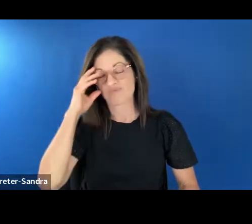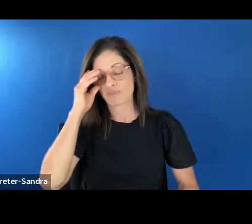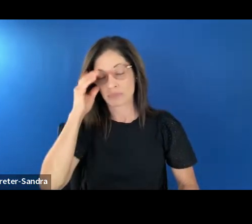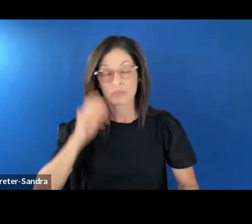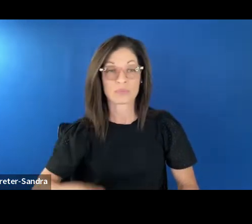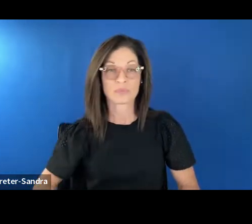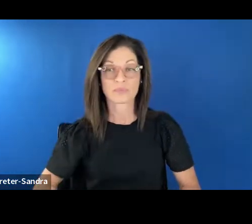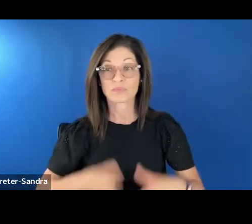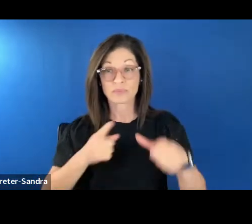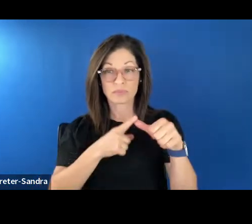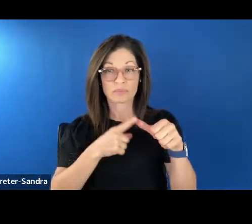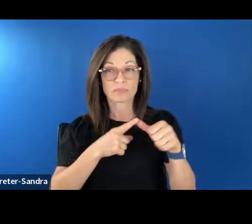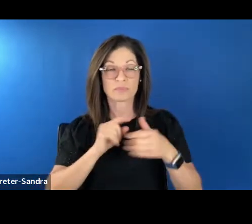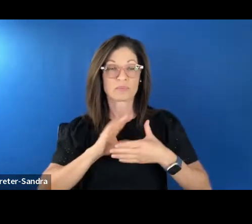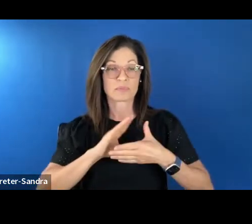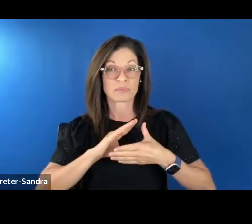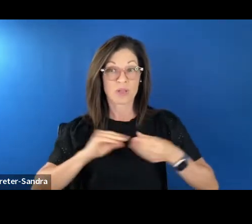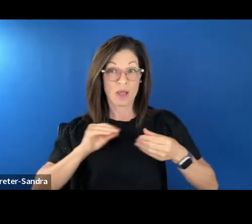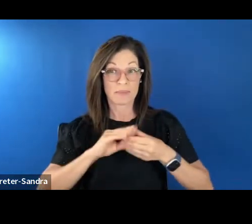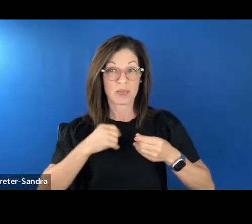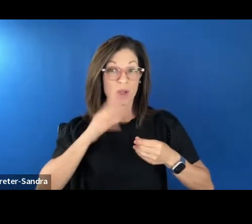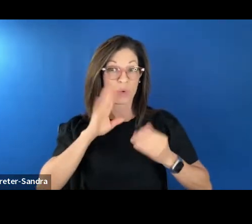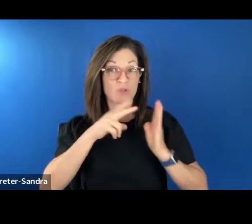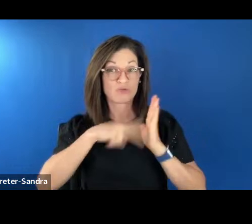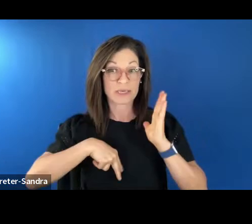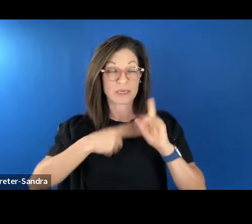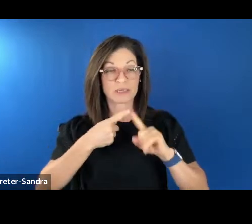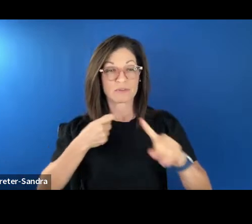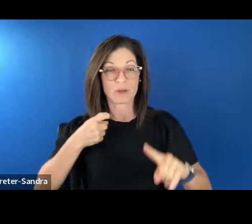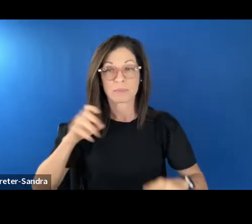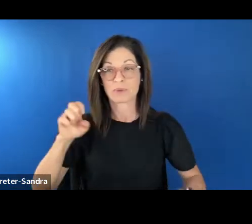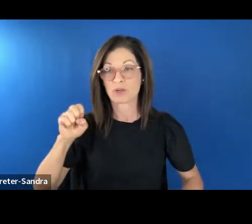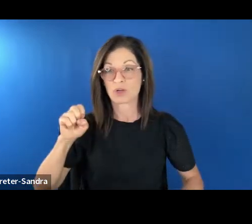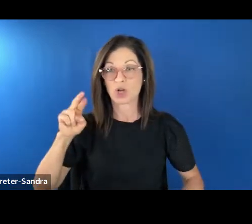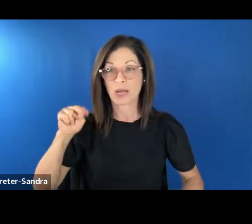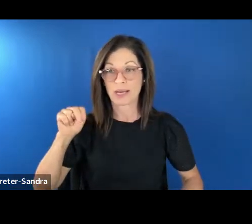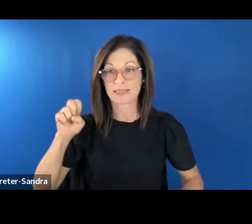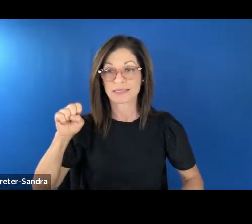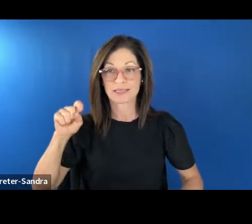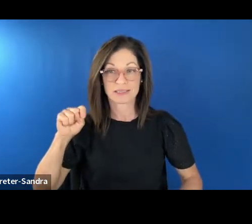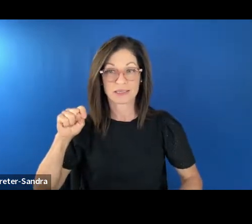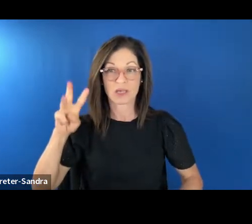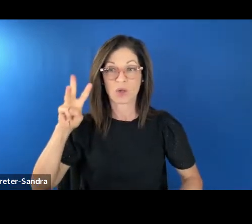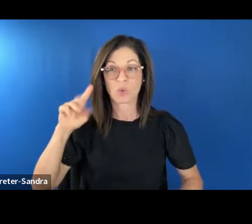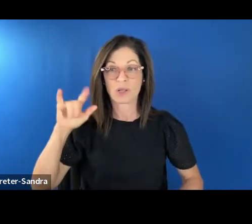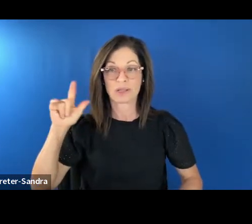The first comment that I will read is from Ernest Willman.